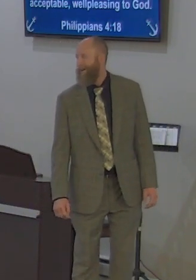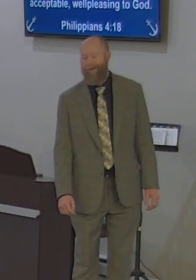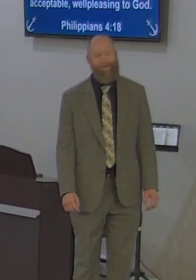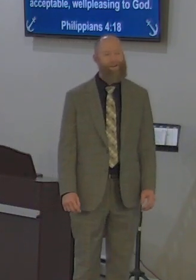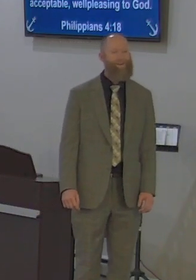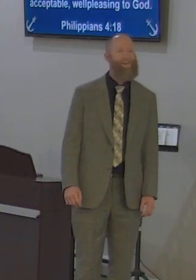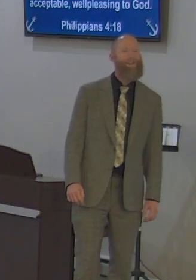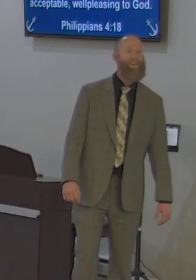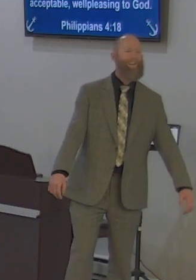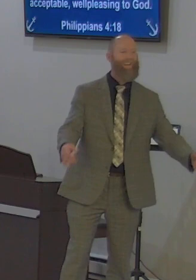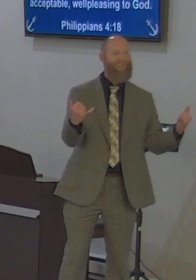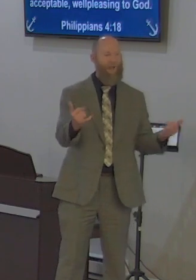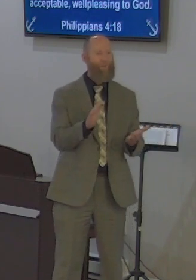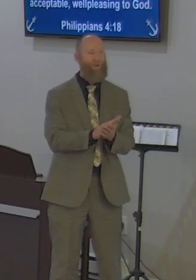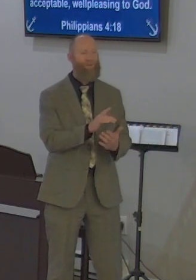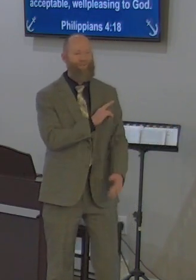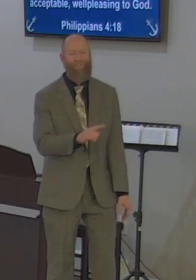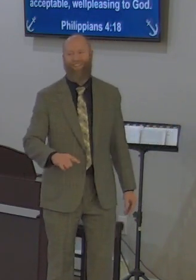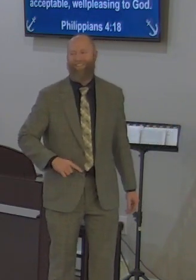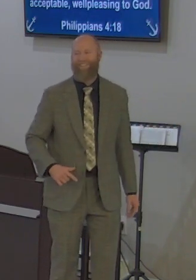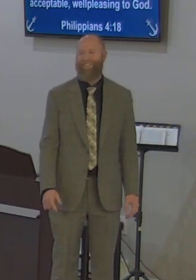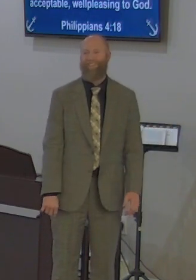Well, there we go. Praise the Lord.